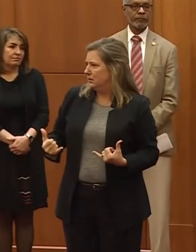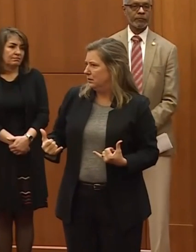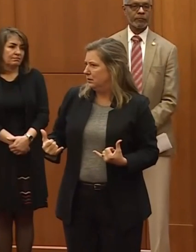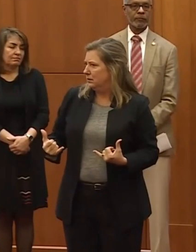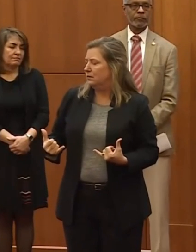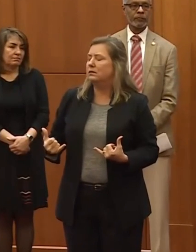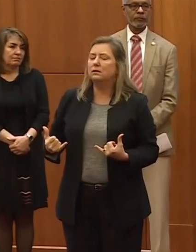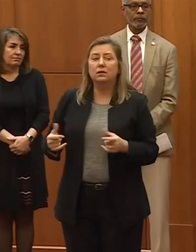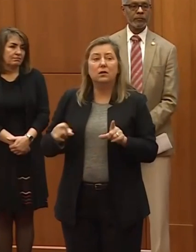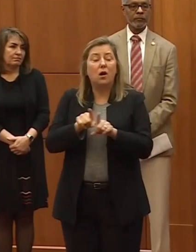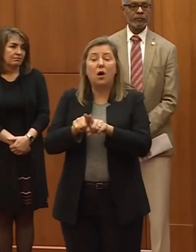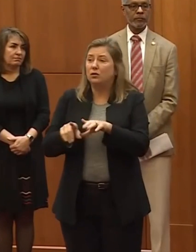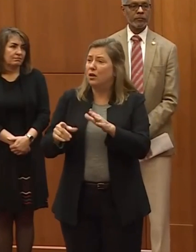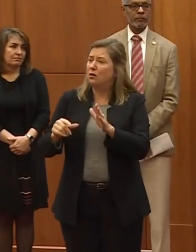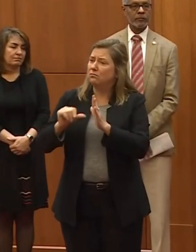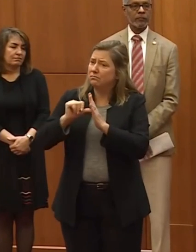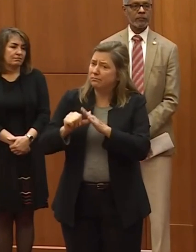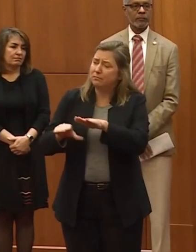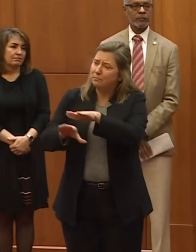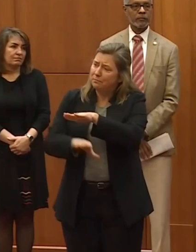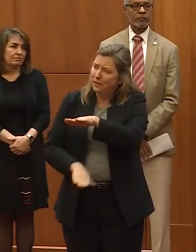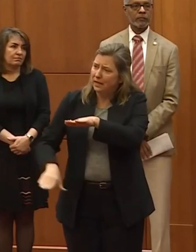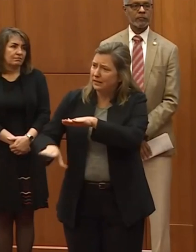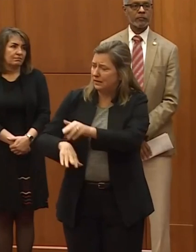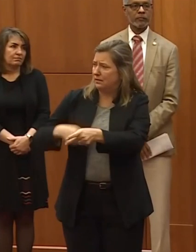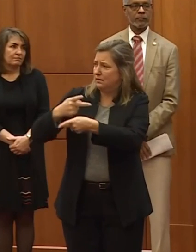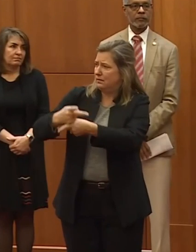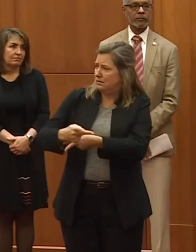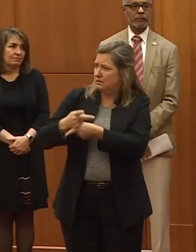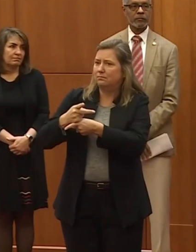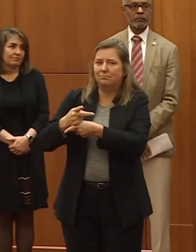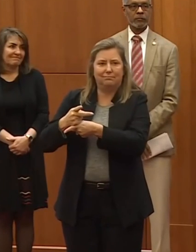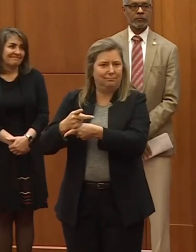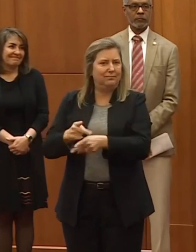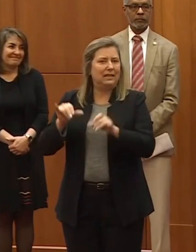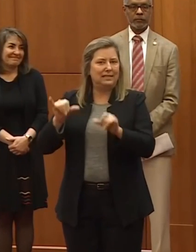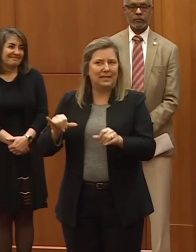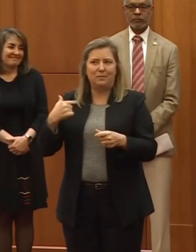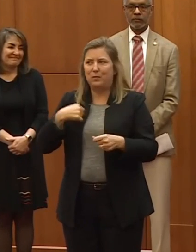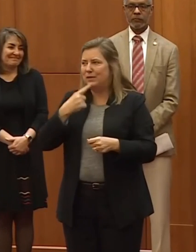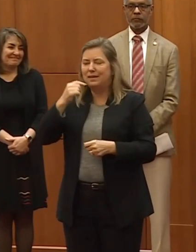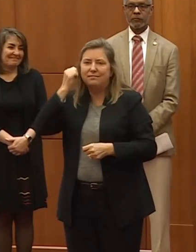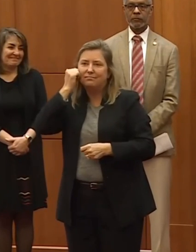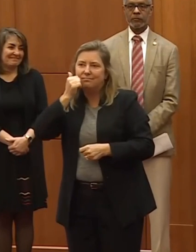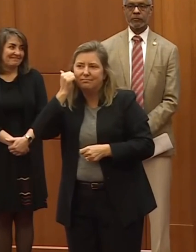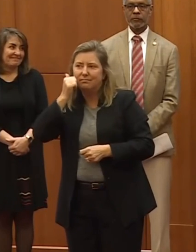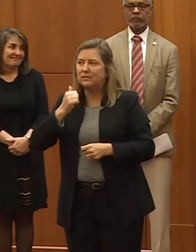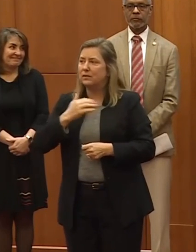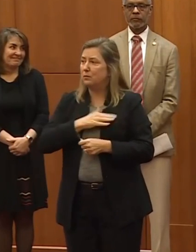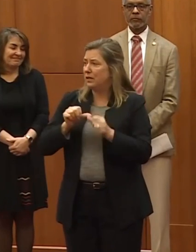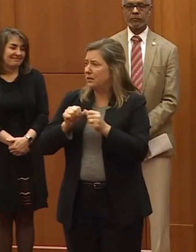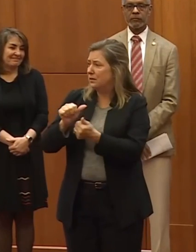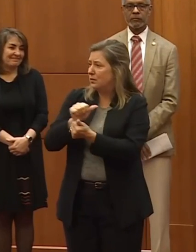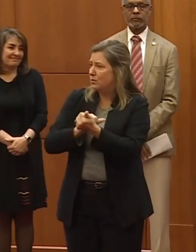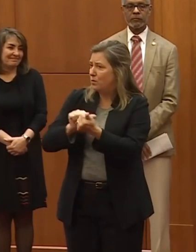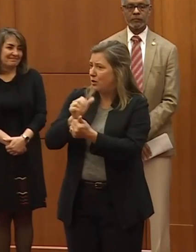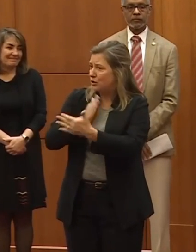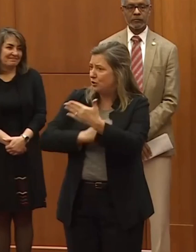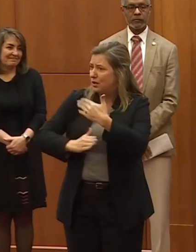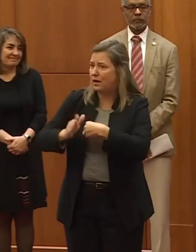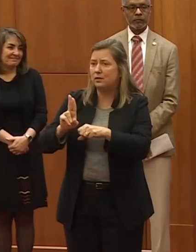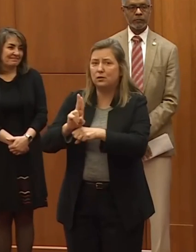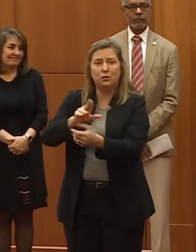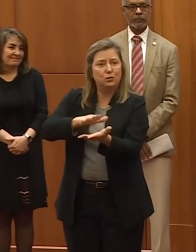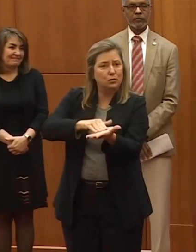to repeat these basic health precautions. As we have said every day, please continue to wash your hands with soap